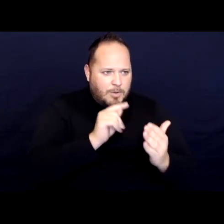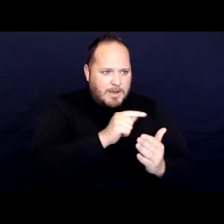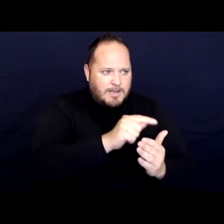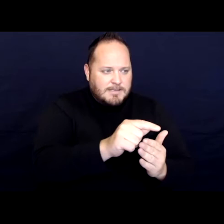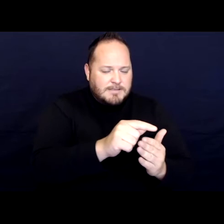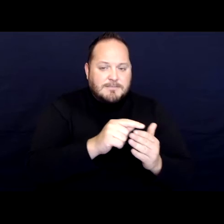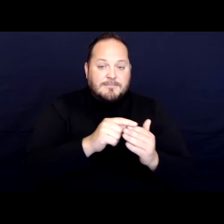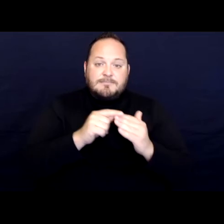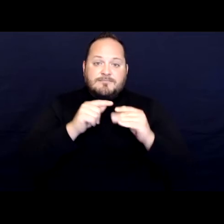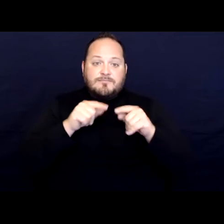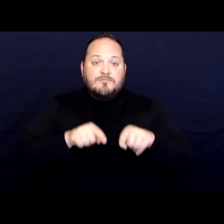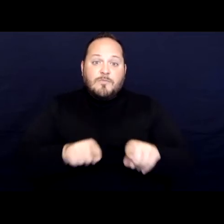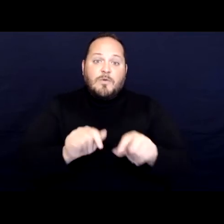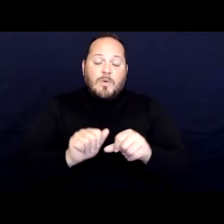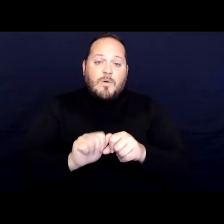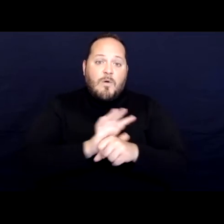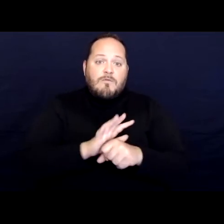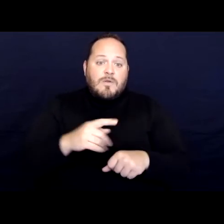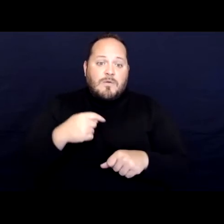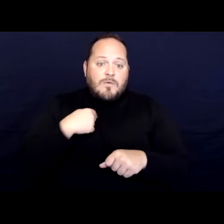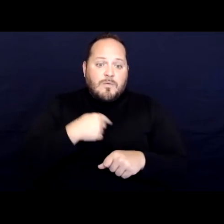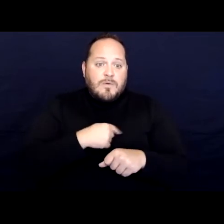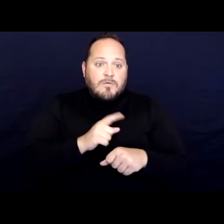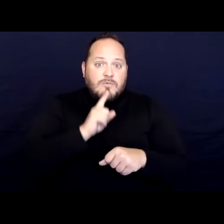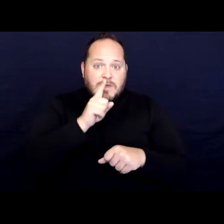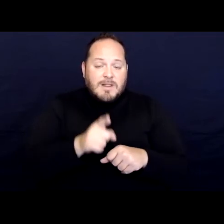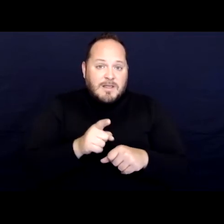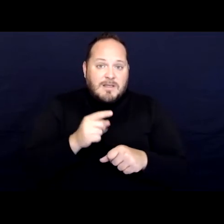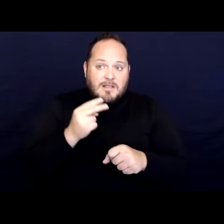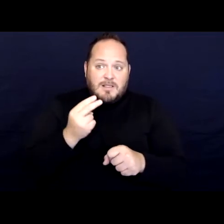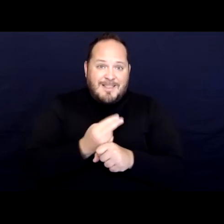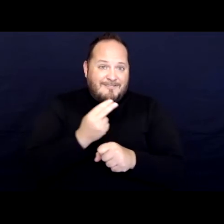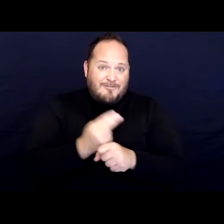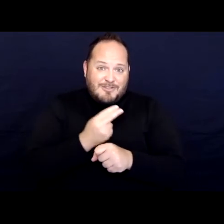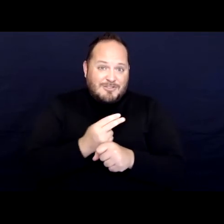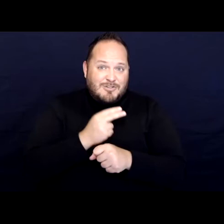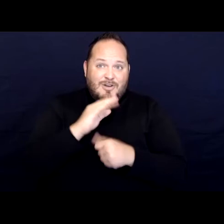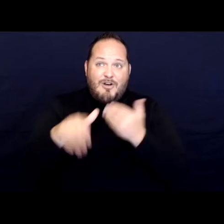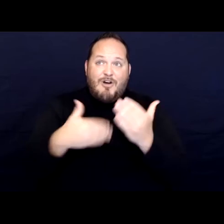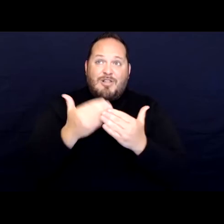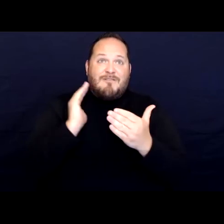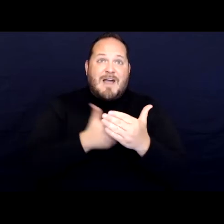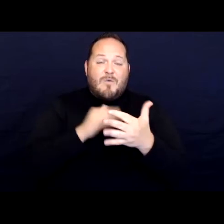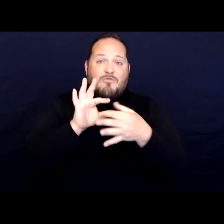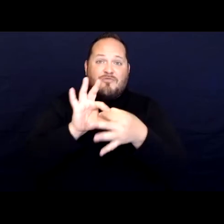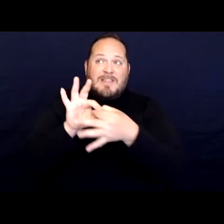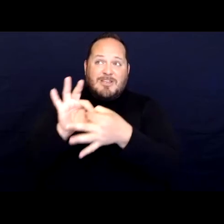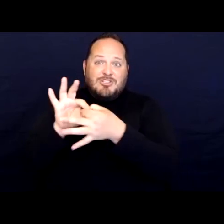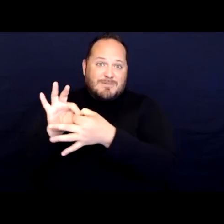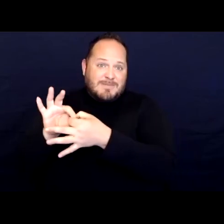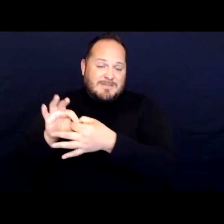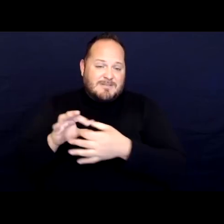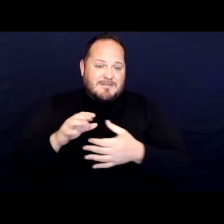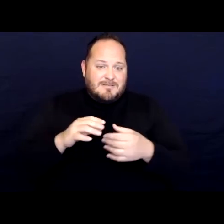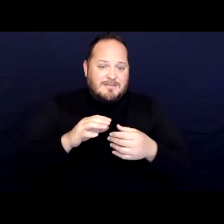During COVID, we really, leveraged all of those relationships that we were building with the community and trust